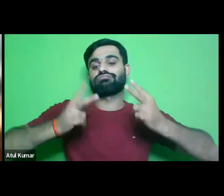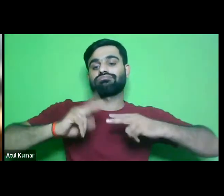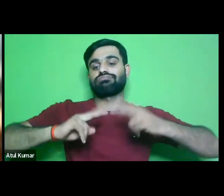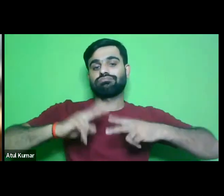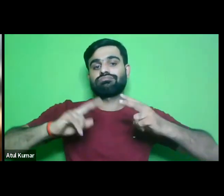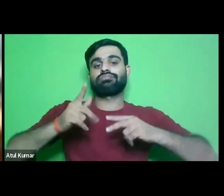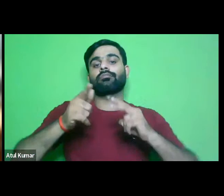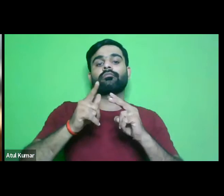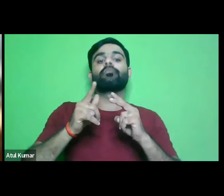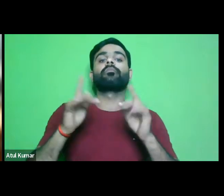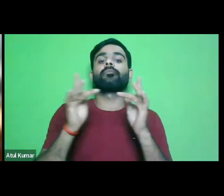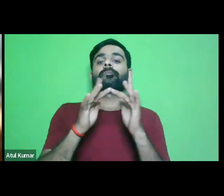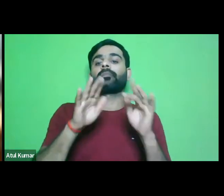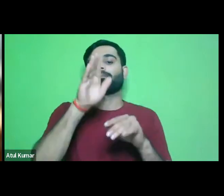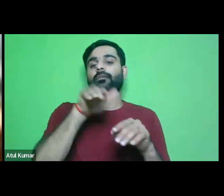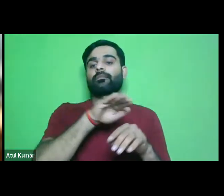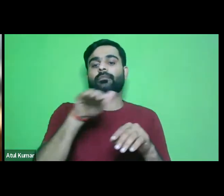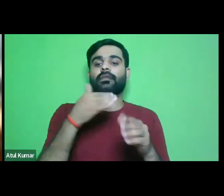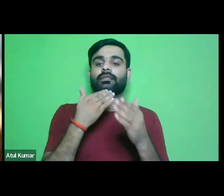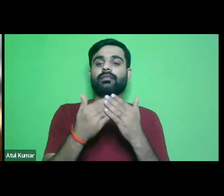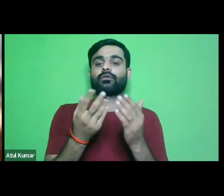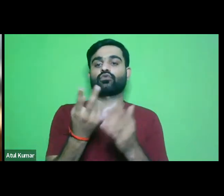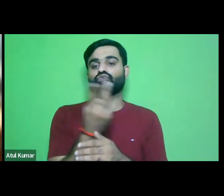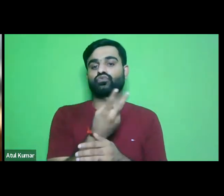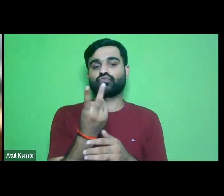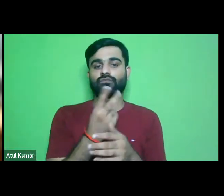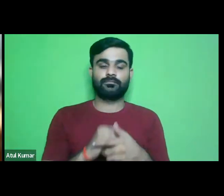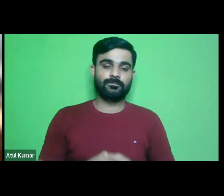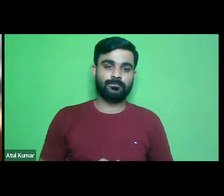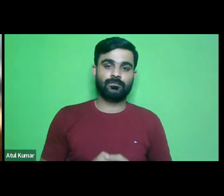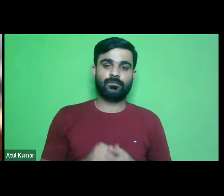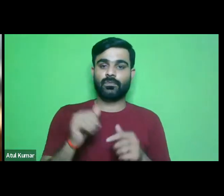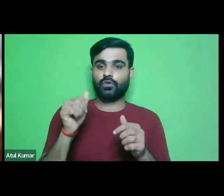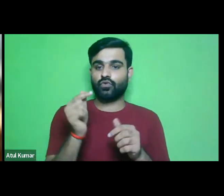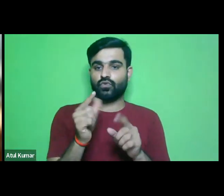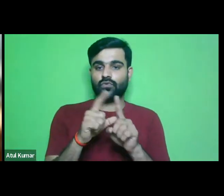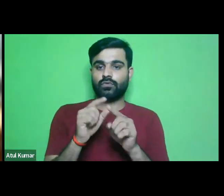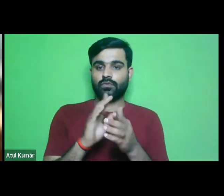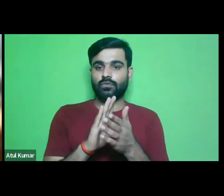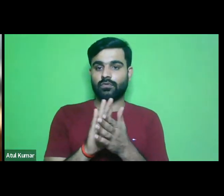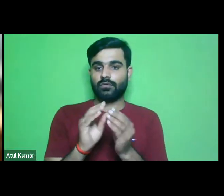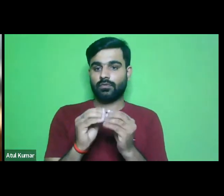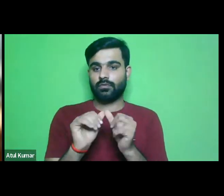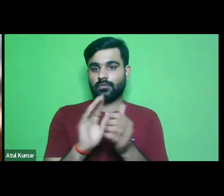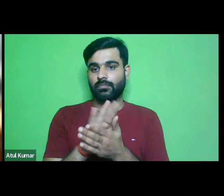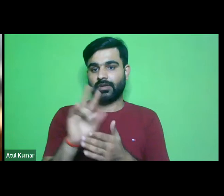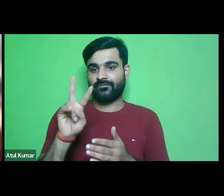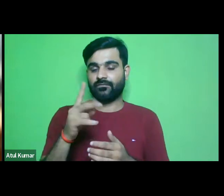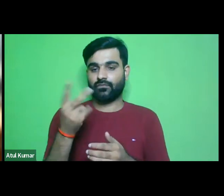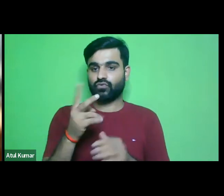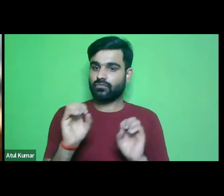this webinar. Thank you so much, both. Udbhav, I think you can start now.